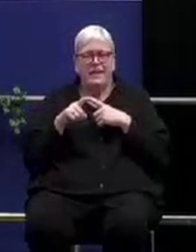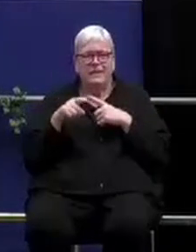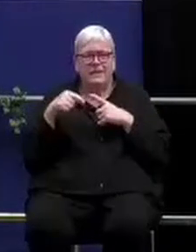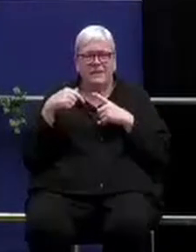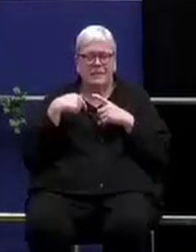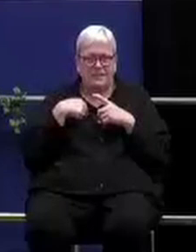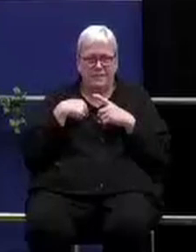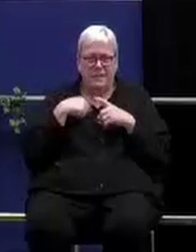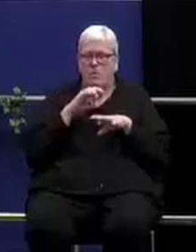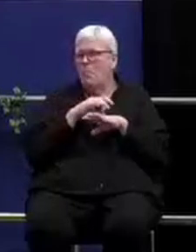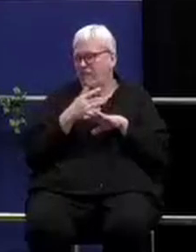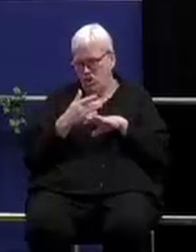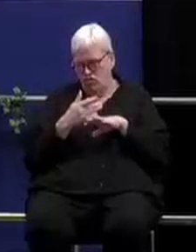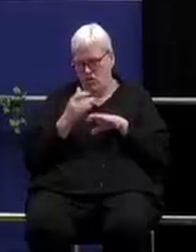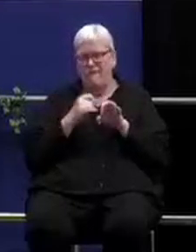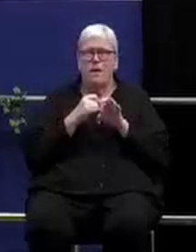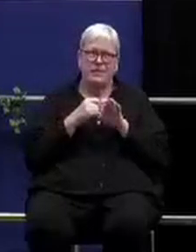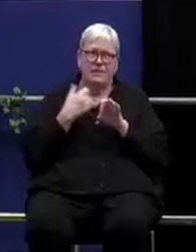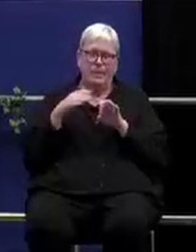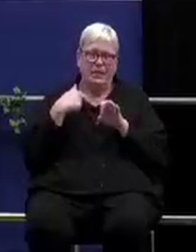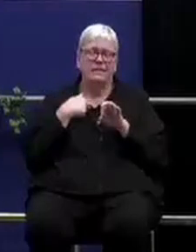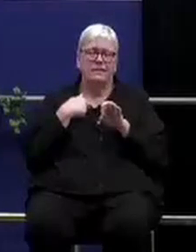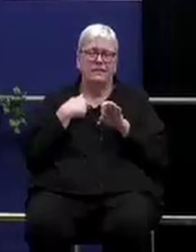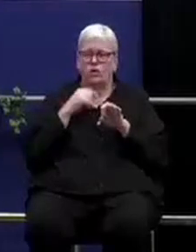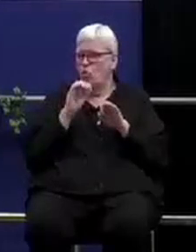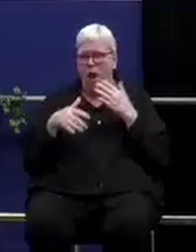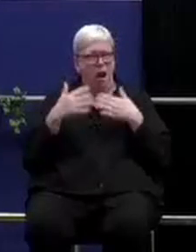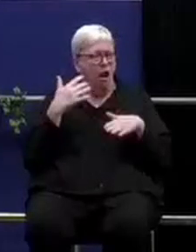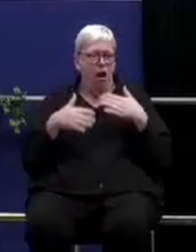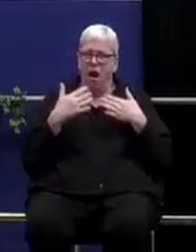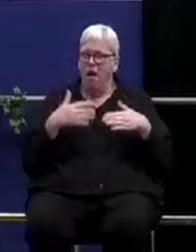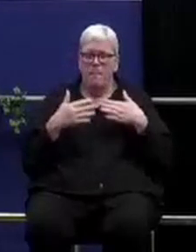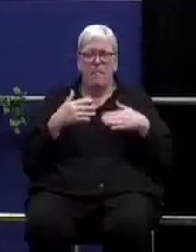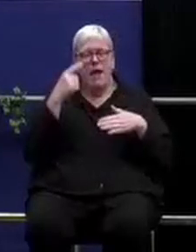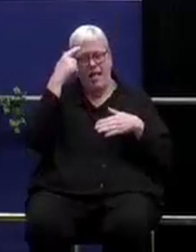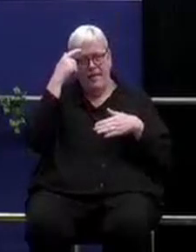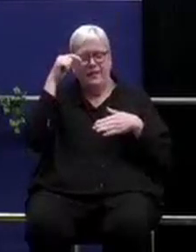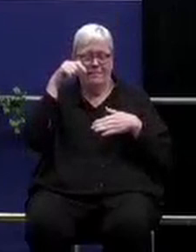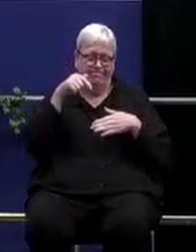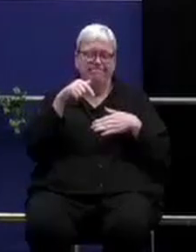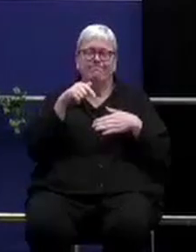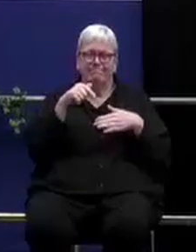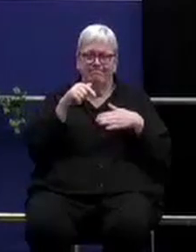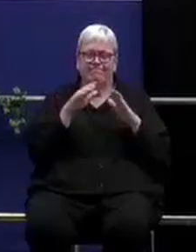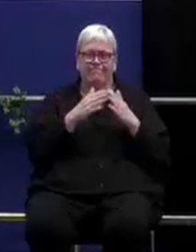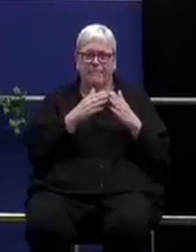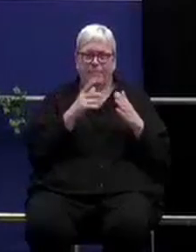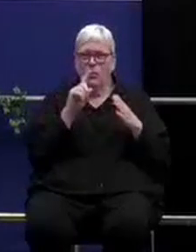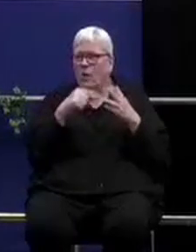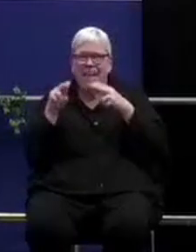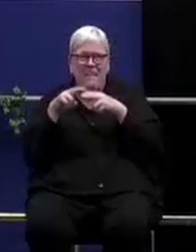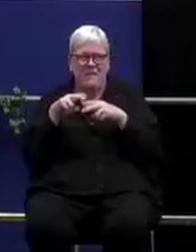was a very professional pharmacist and caused no harm, I think there was probably an element that made me think, but what if, you